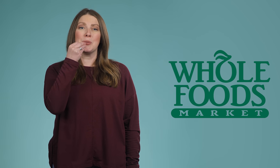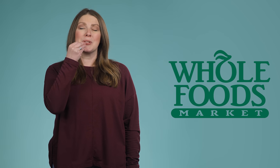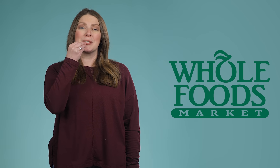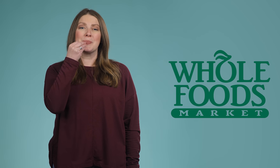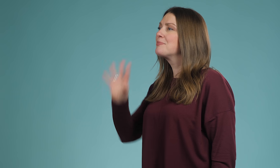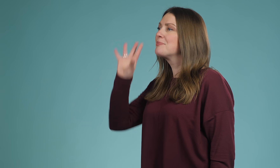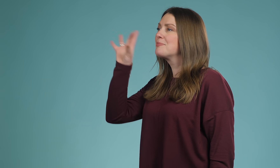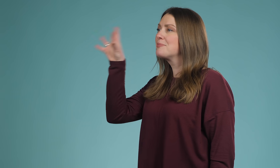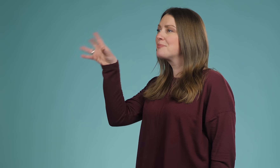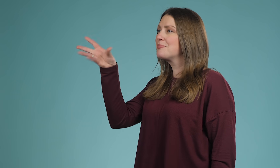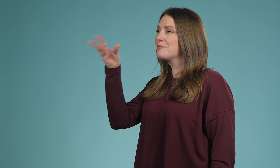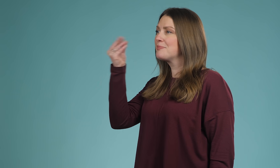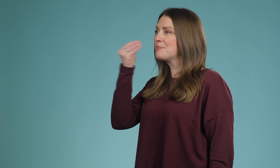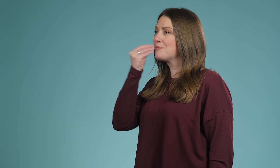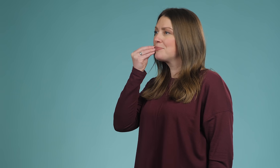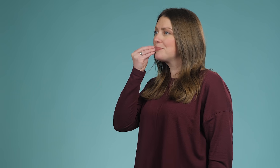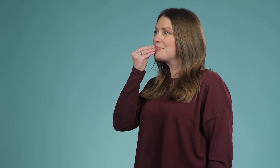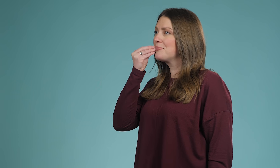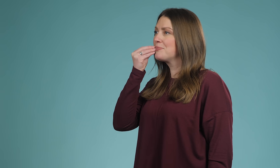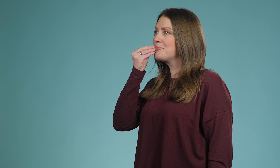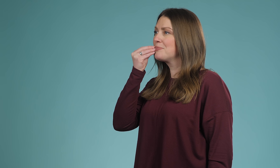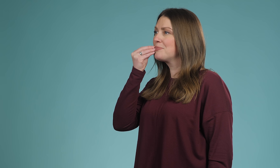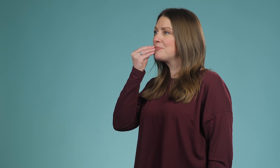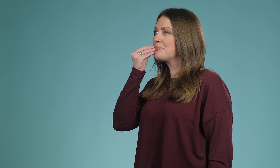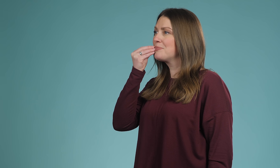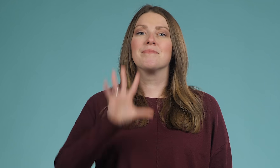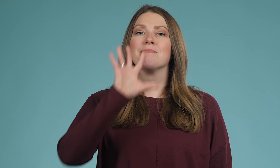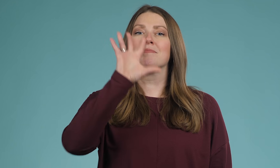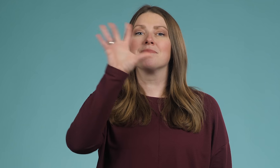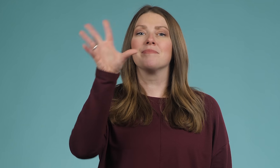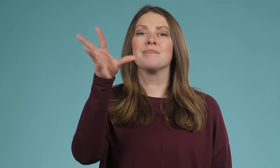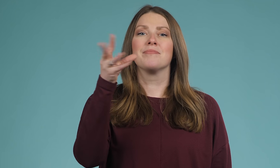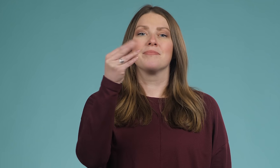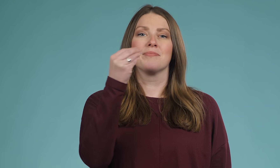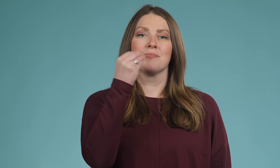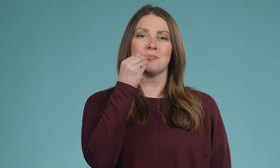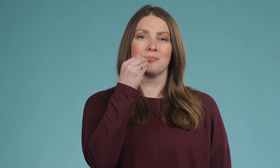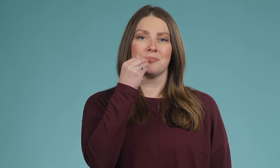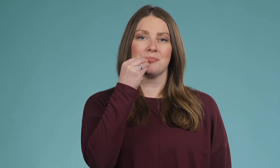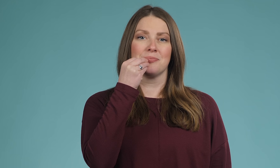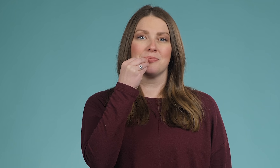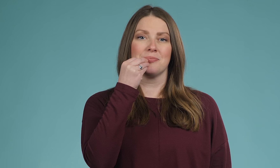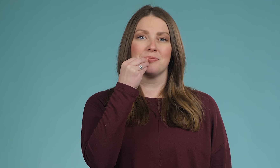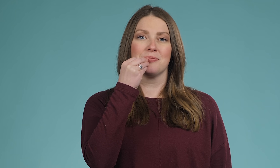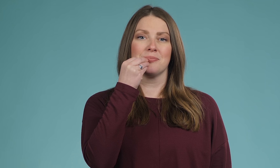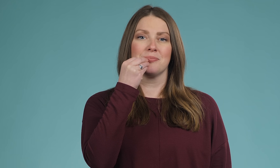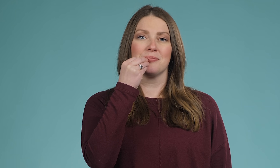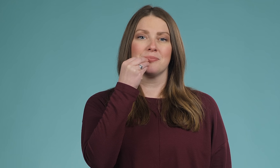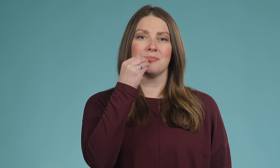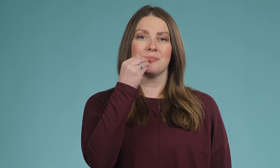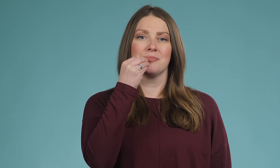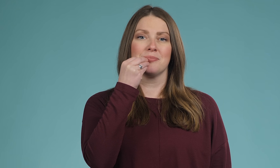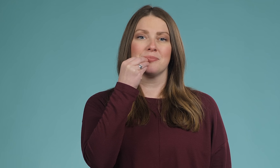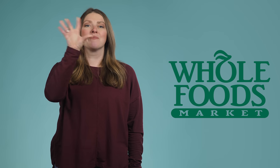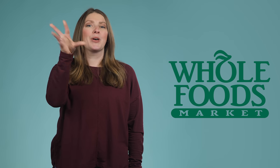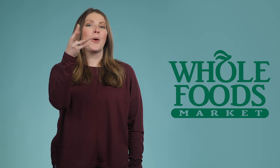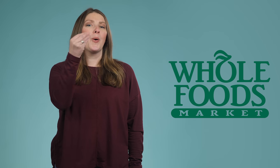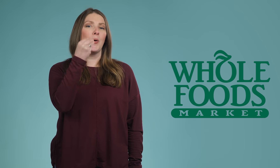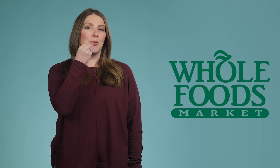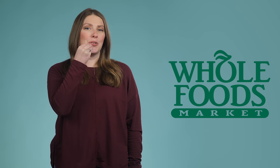Foods. You have a 5-shaped hand coming to a flat O to the sign food. Whole